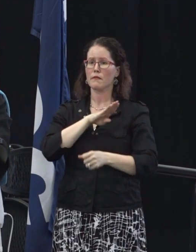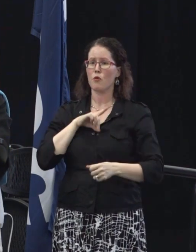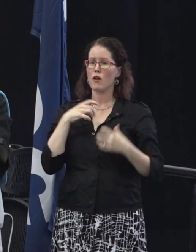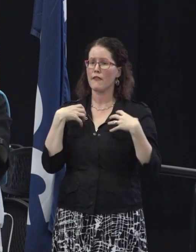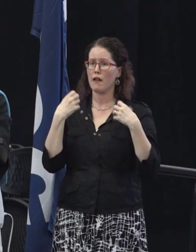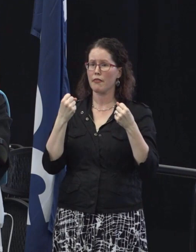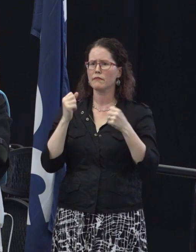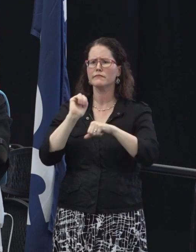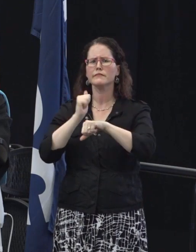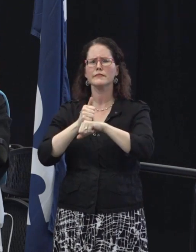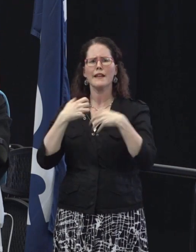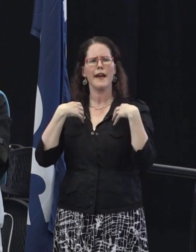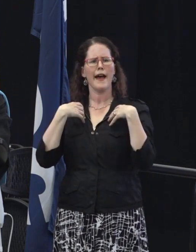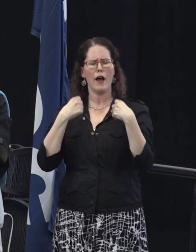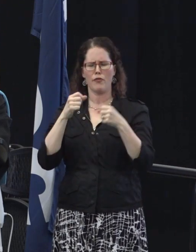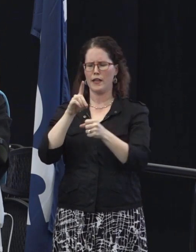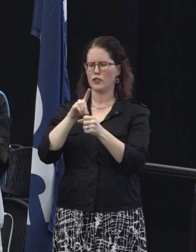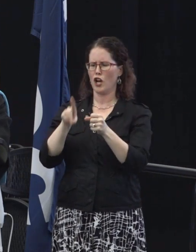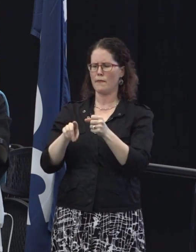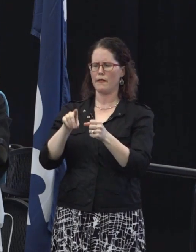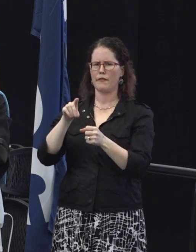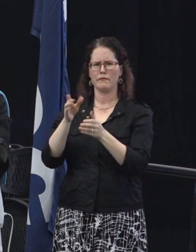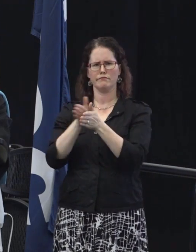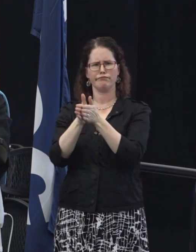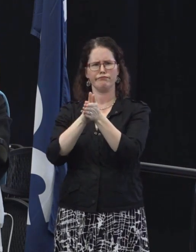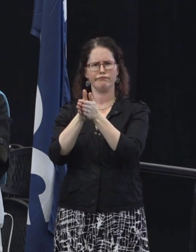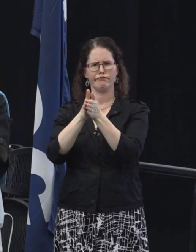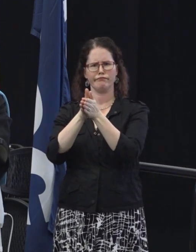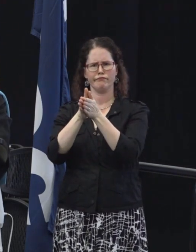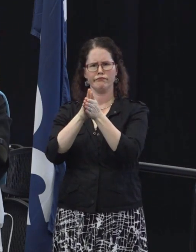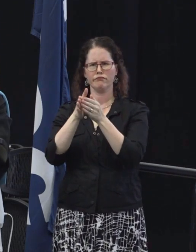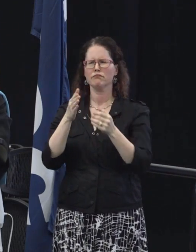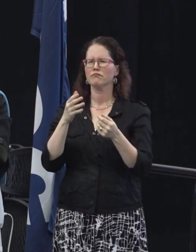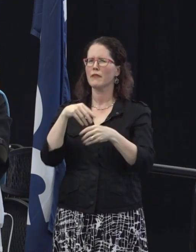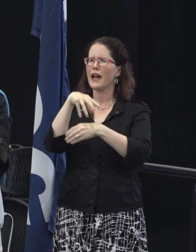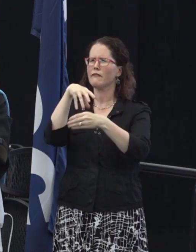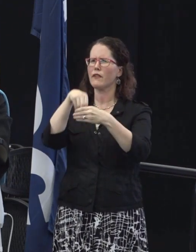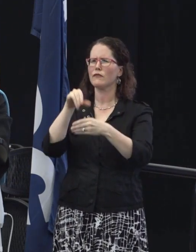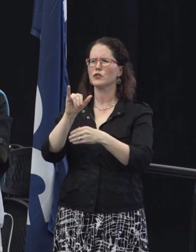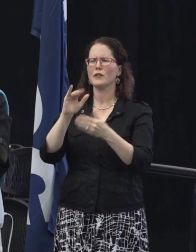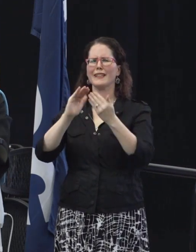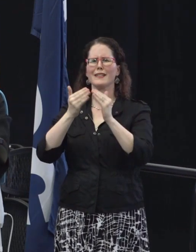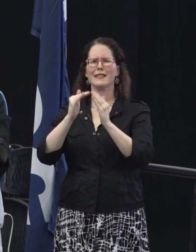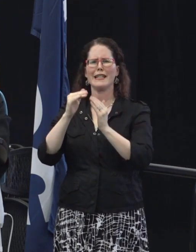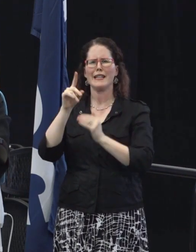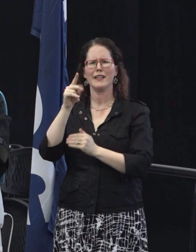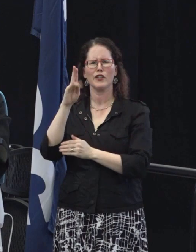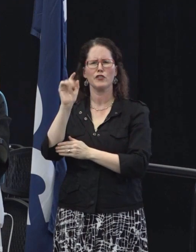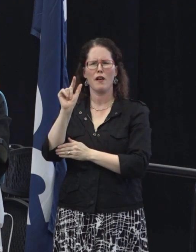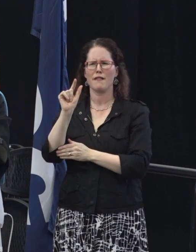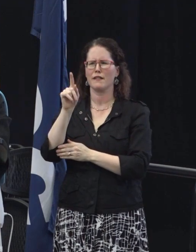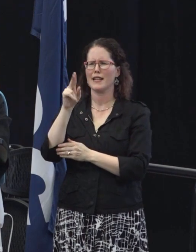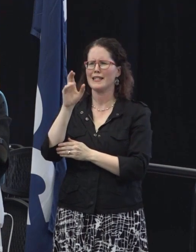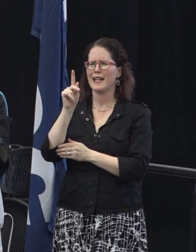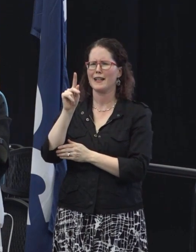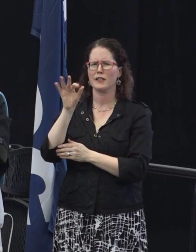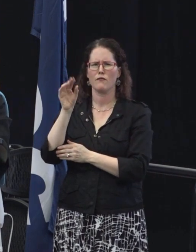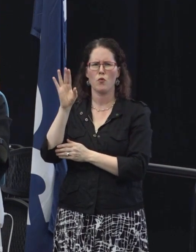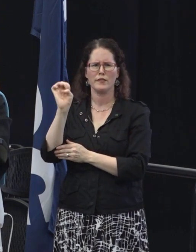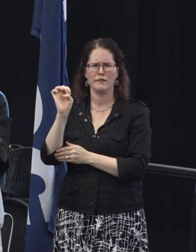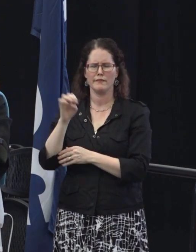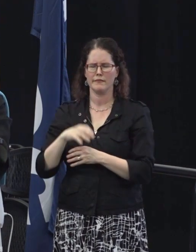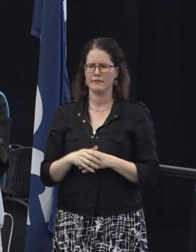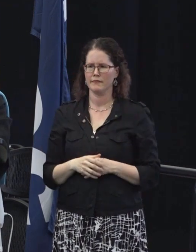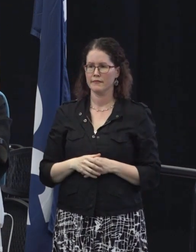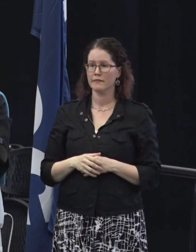Dartmouth Initiative and served on the City Drug Task Force. In 2003, she was elected as